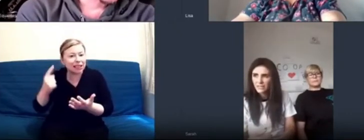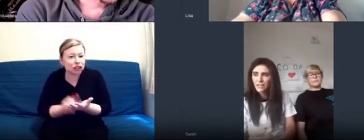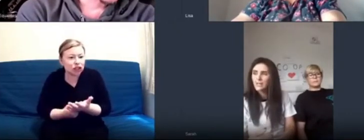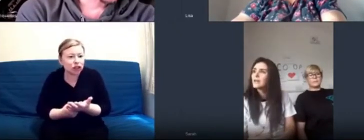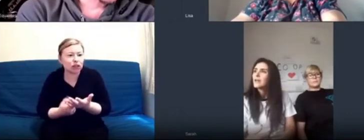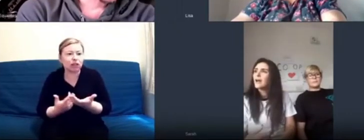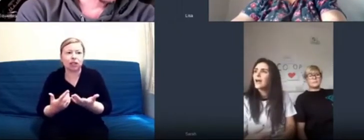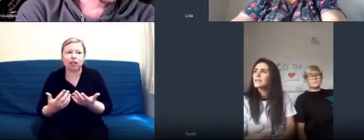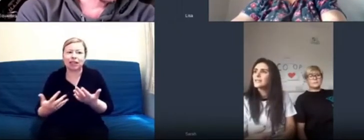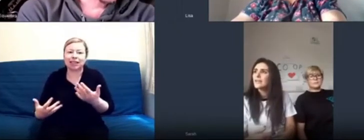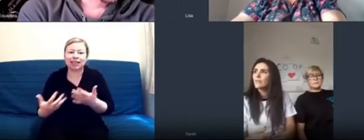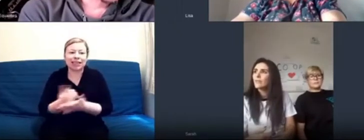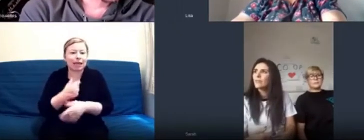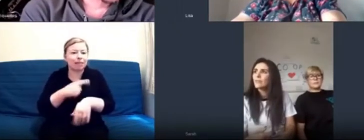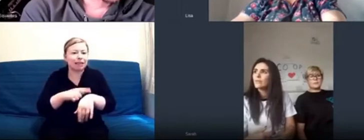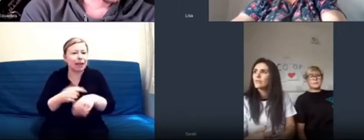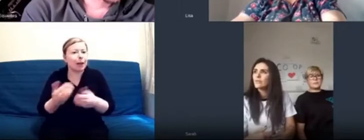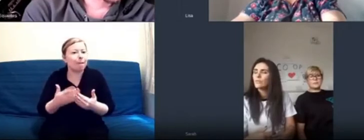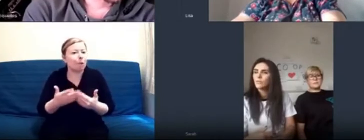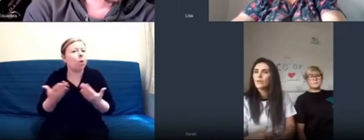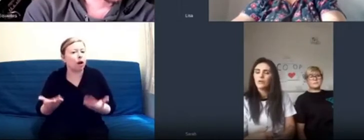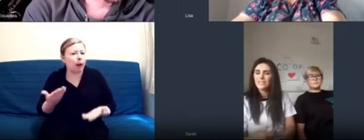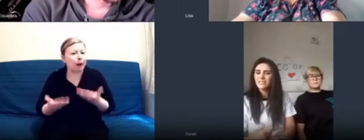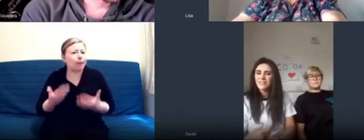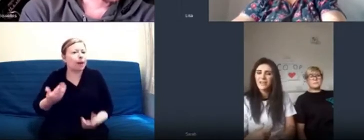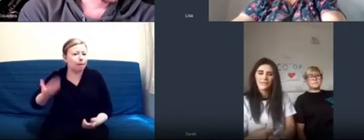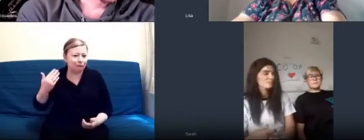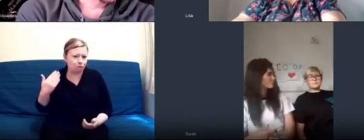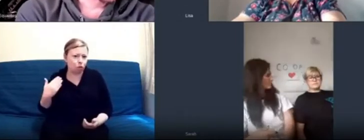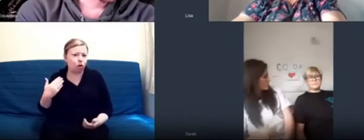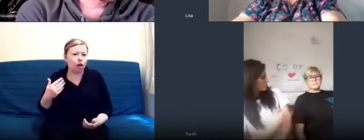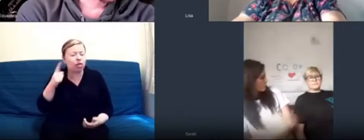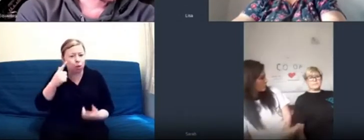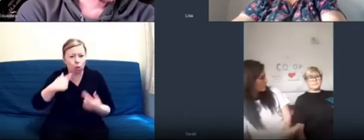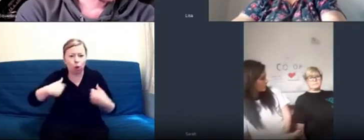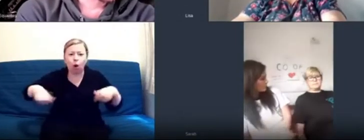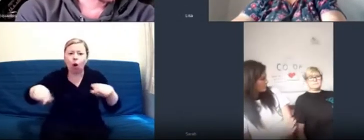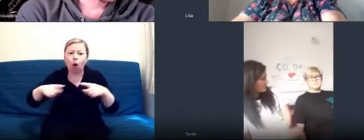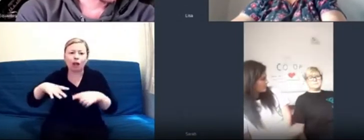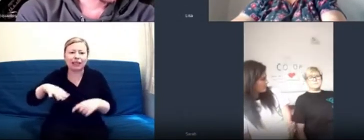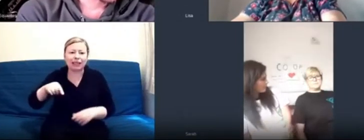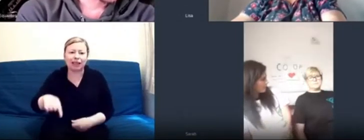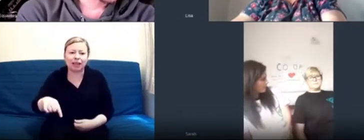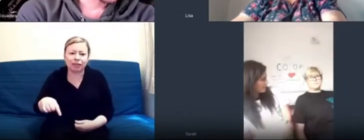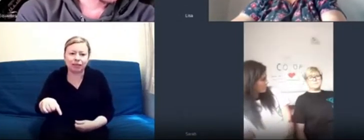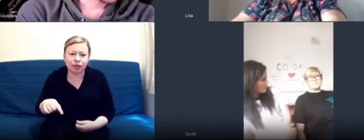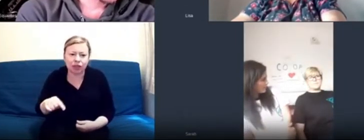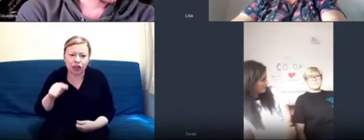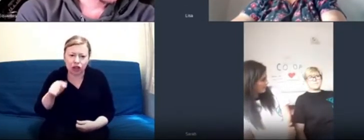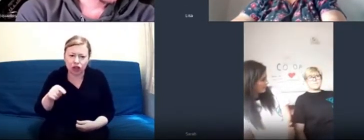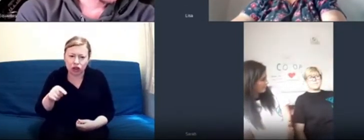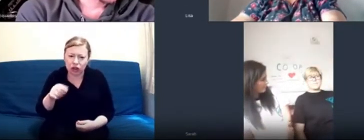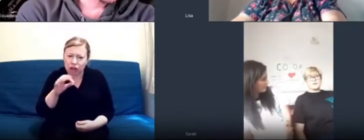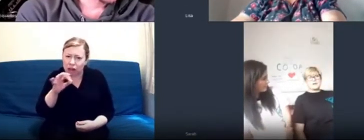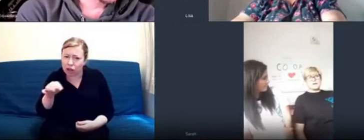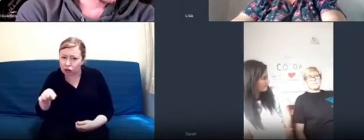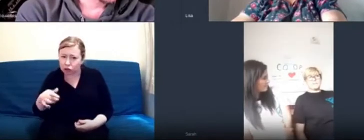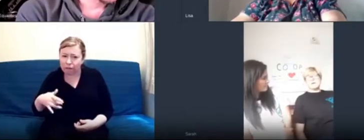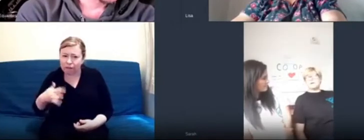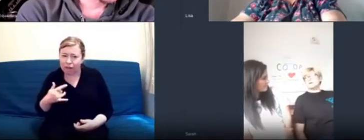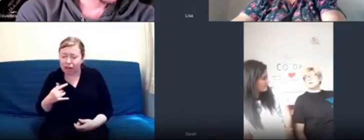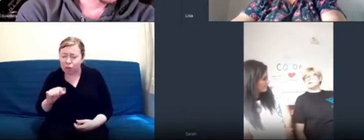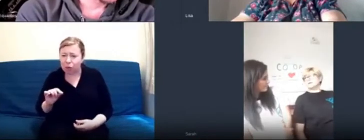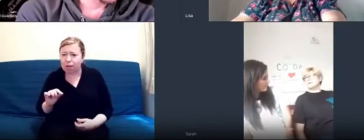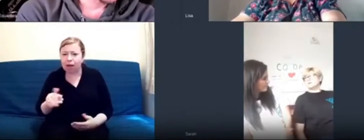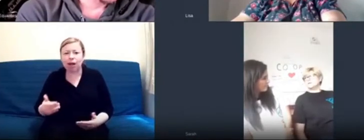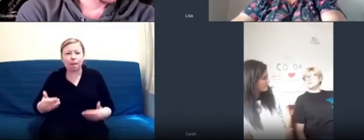and consideration. And we all needed that. Would you feel like you've taken a step back a wee bit or?